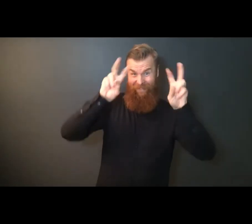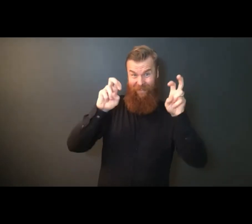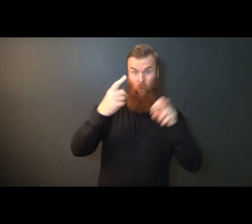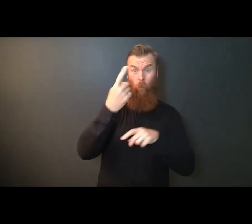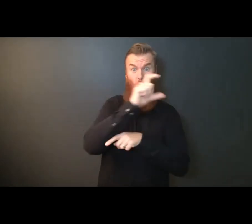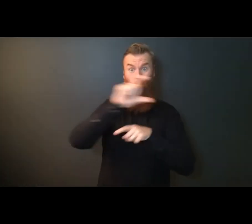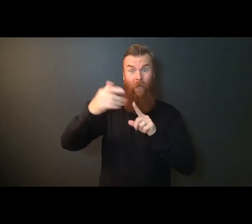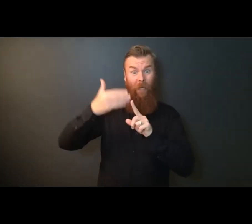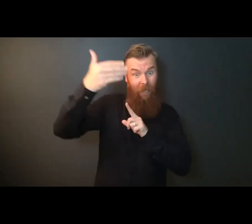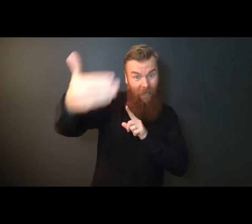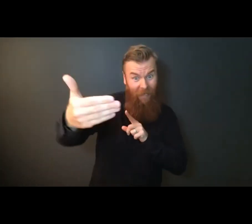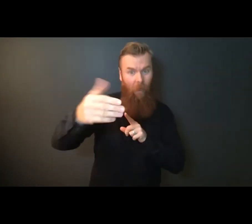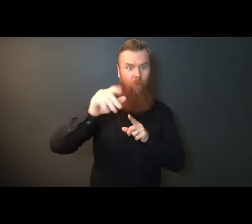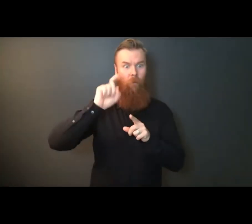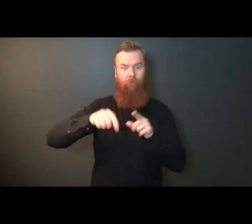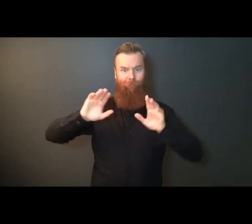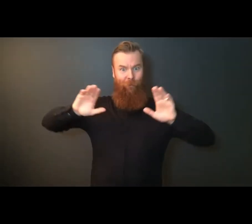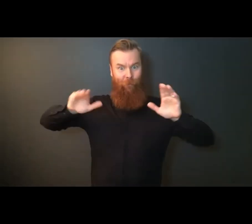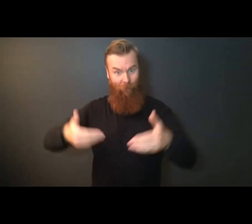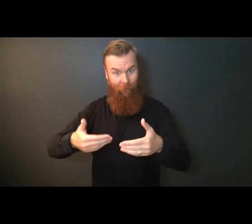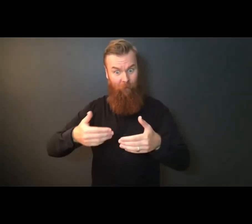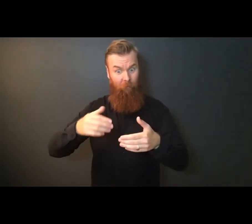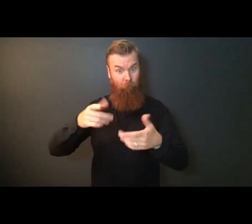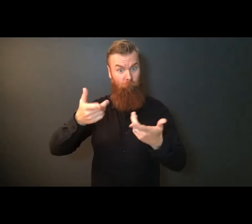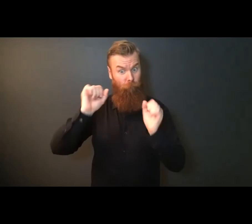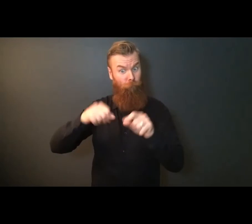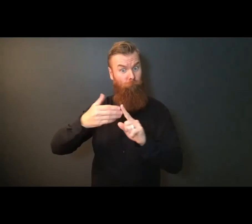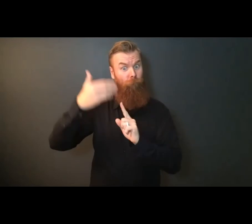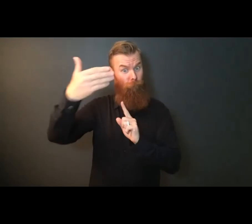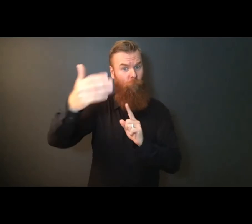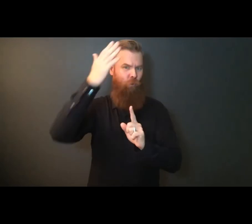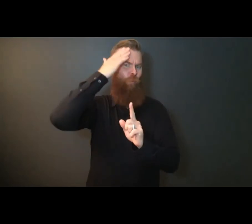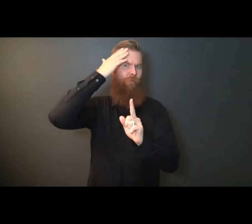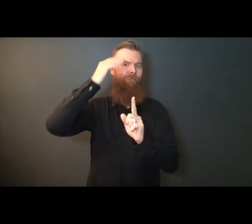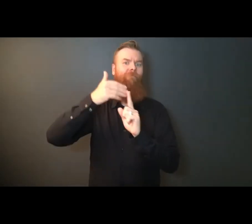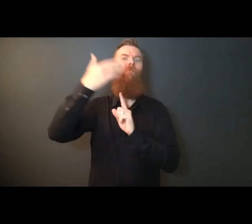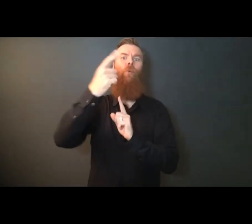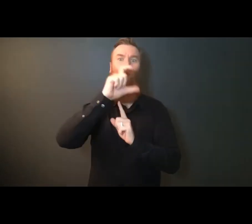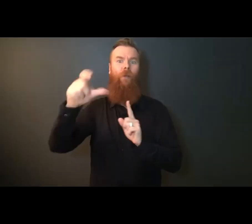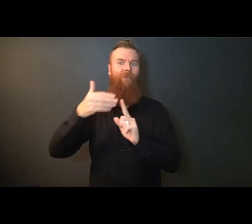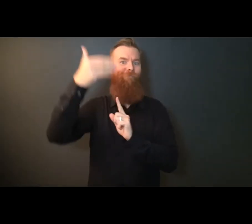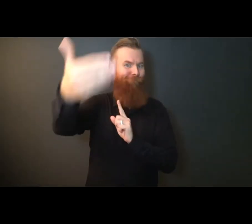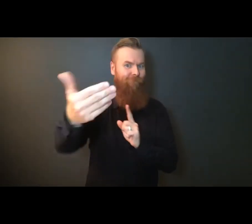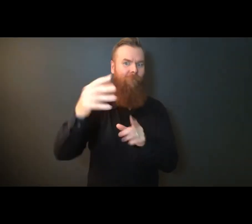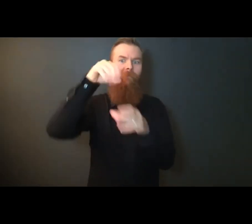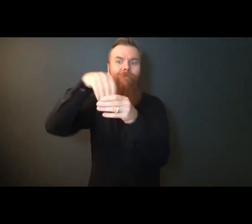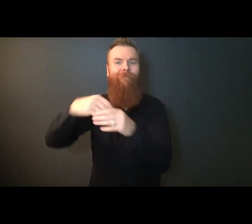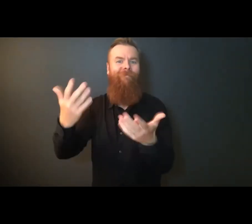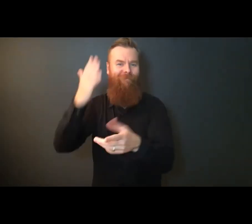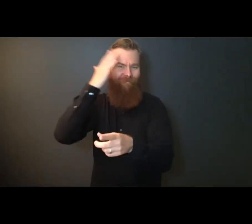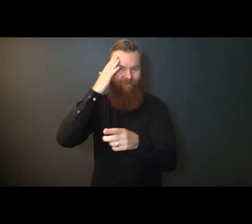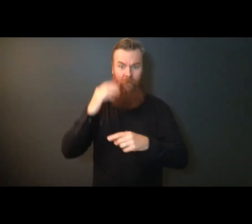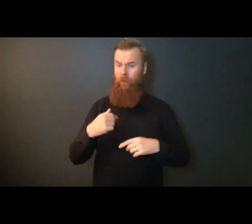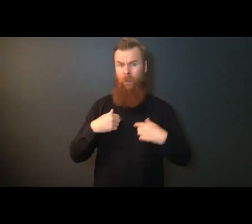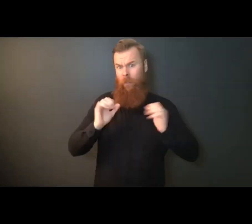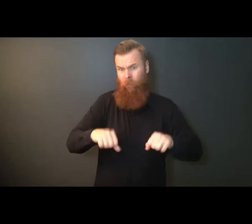the modules. And we'd be really happy to hear your input on that, if we're on the right track and we could do things